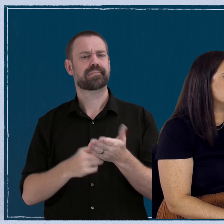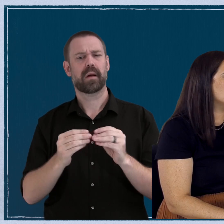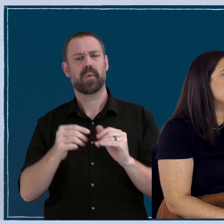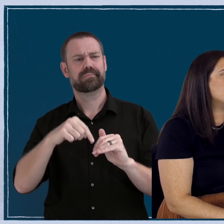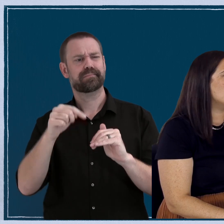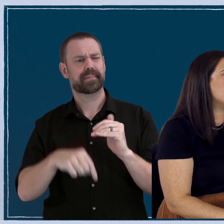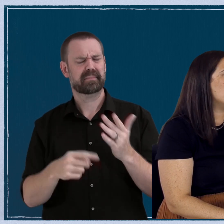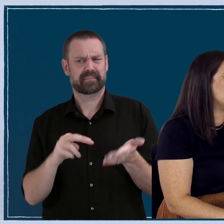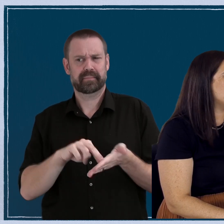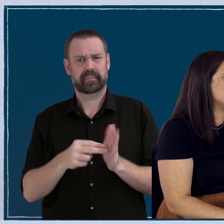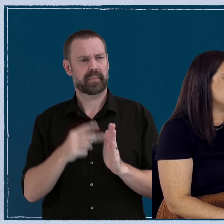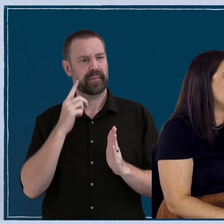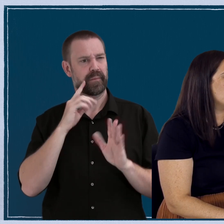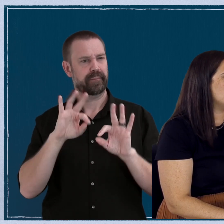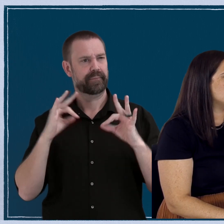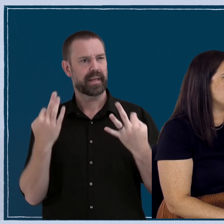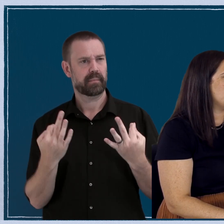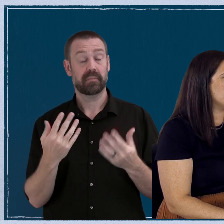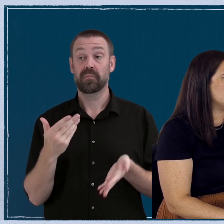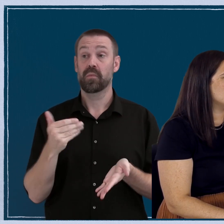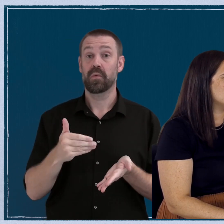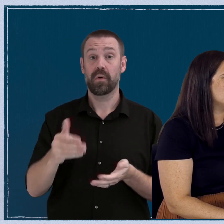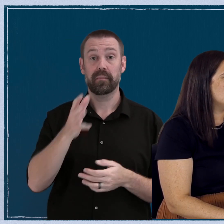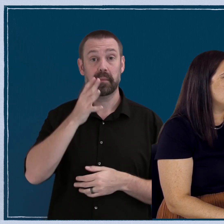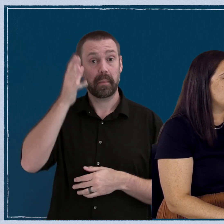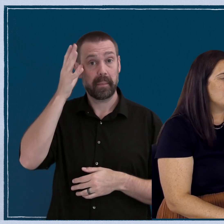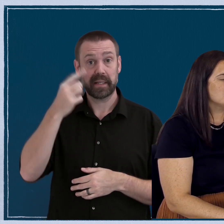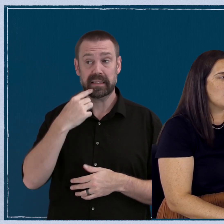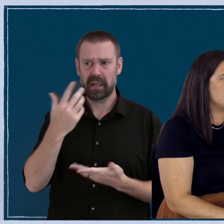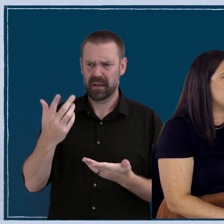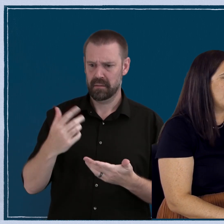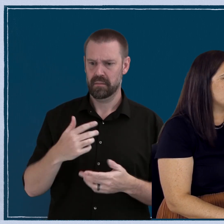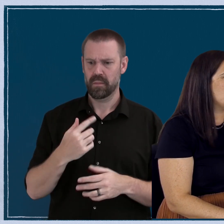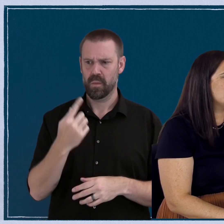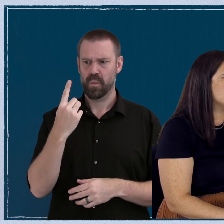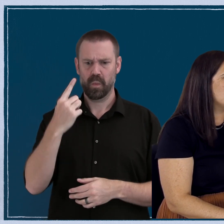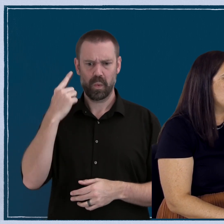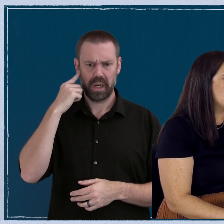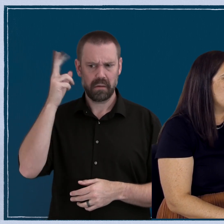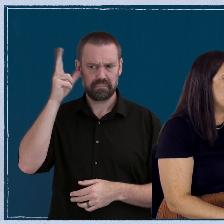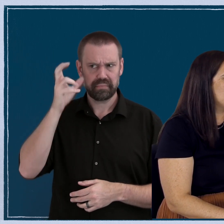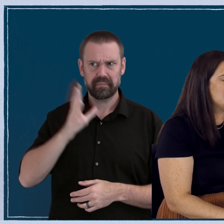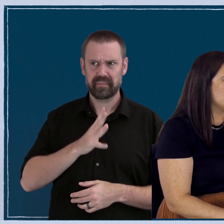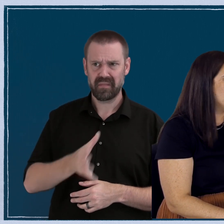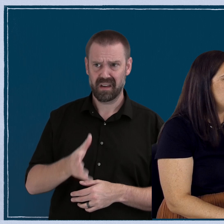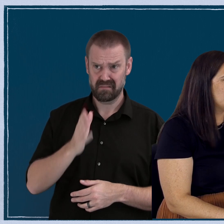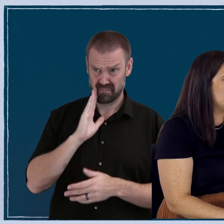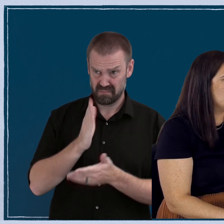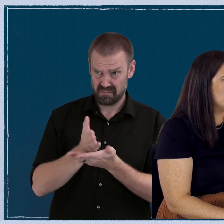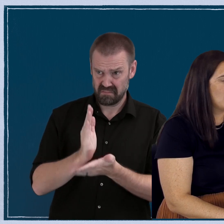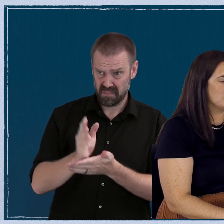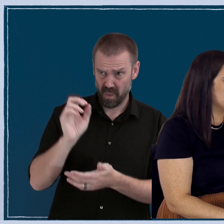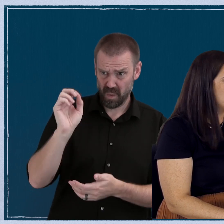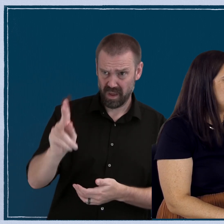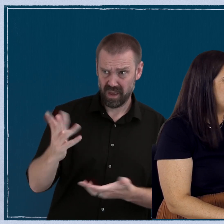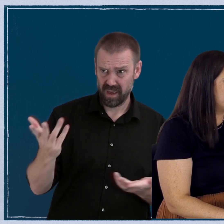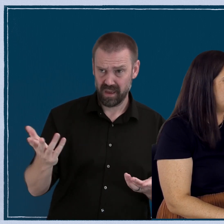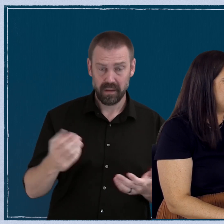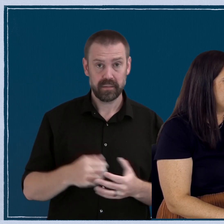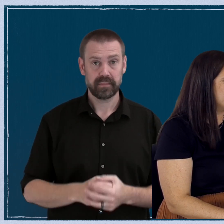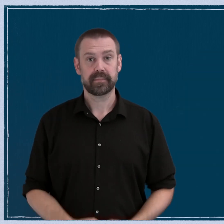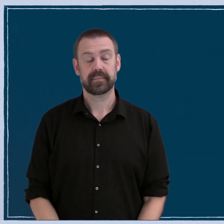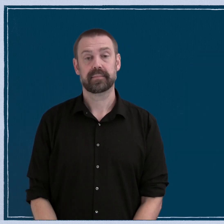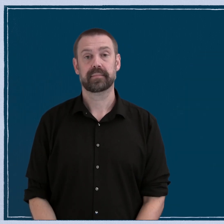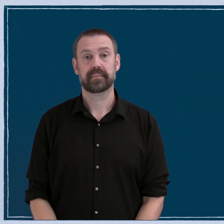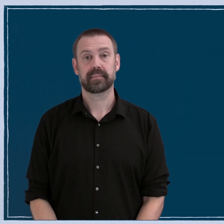Jessica, let's talk a little more about what all this means for families. Parents often ask, my child hears fine in one ear, won't they be